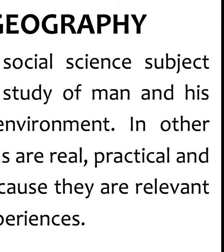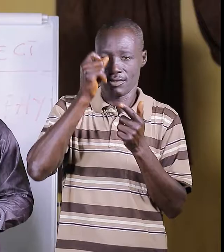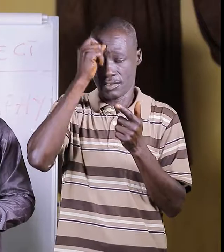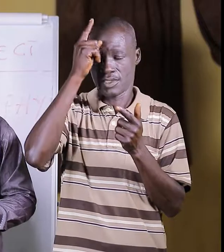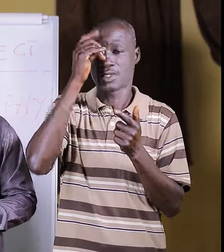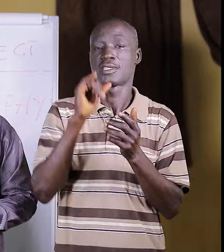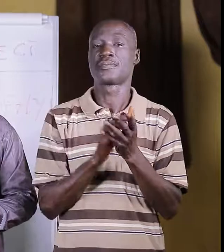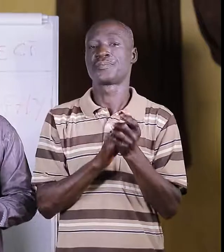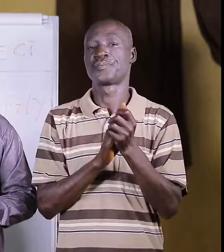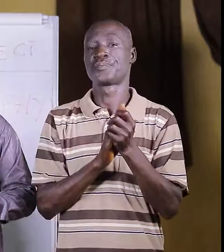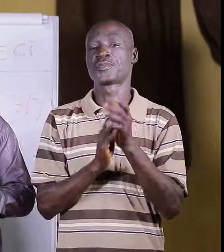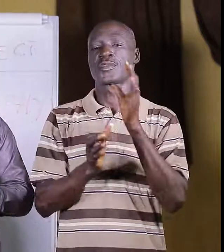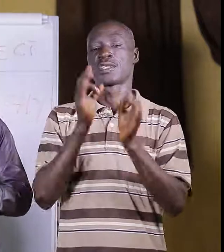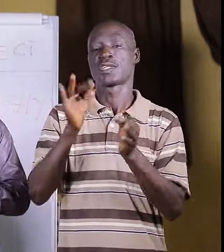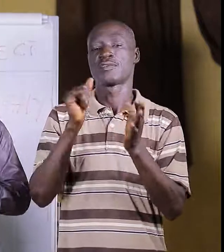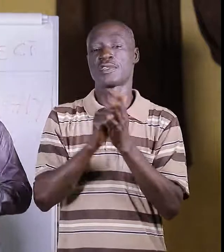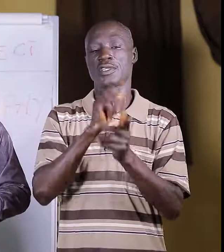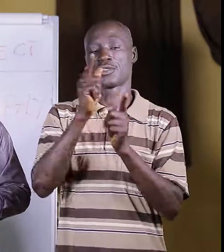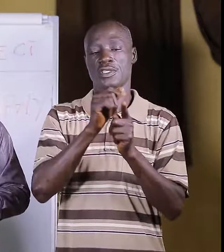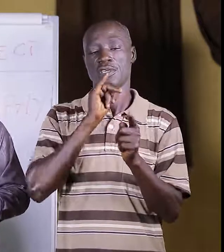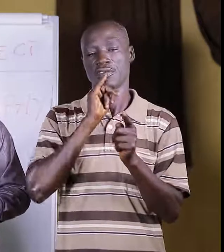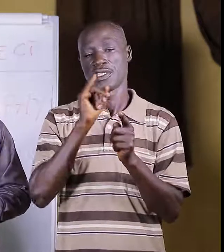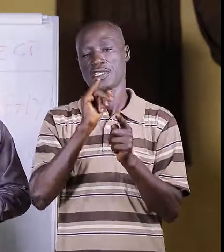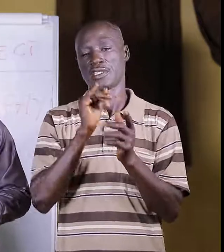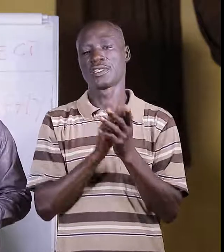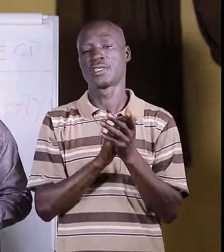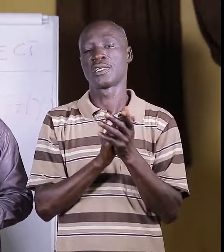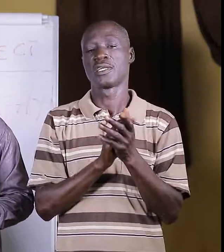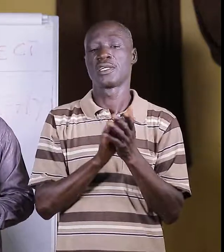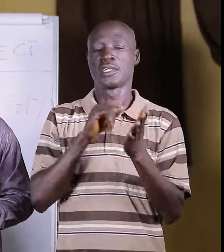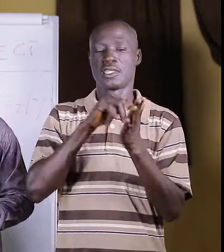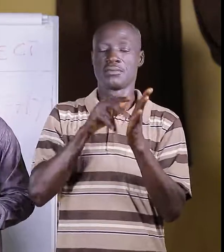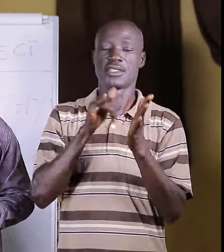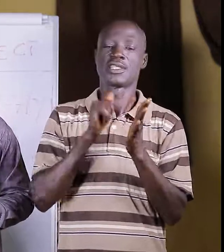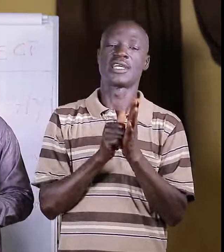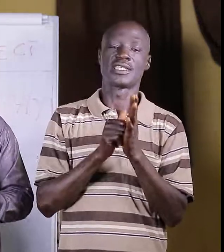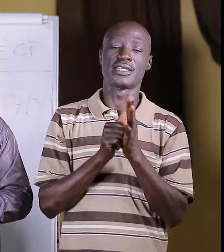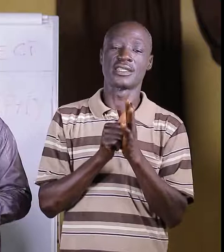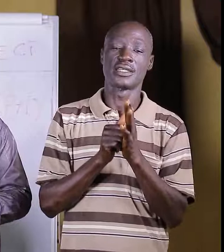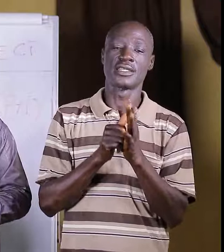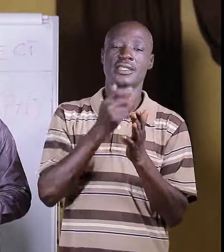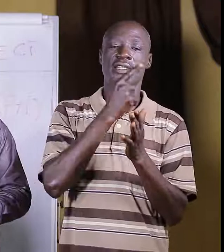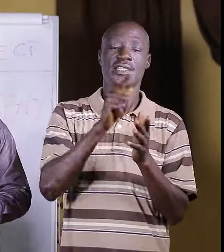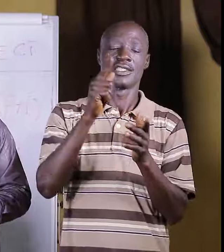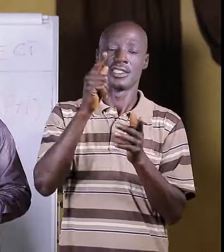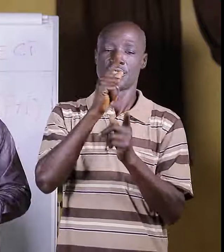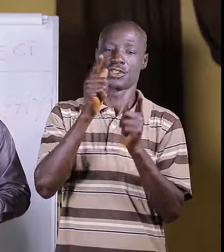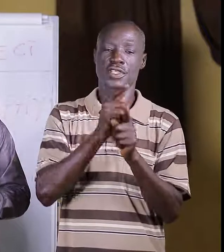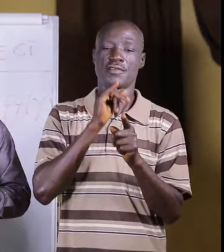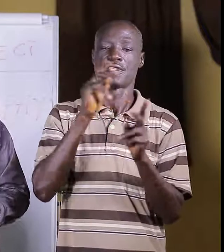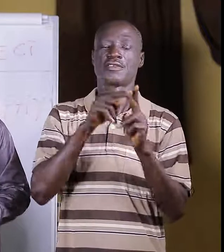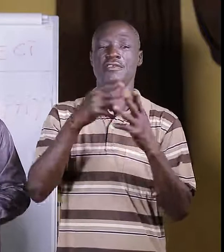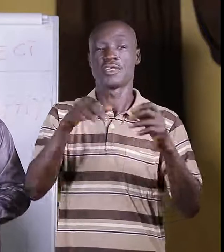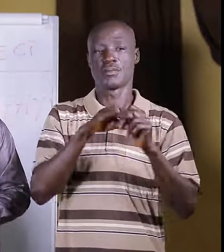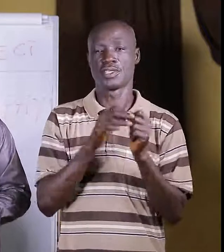understand. If that is what geography is, then where is the Hausa adage